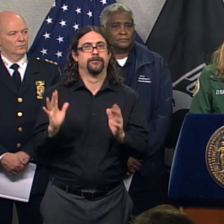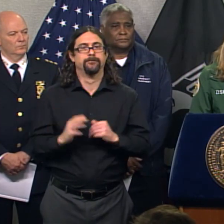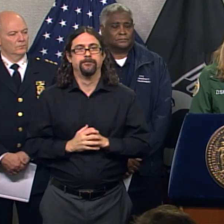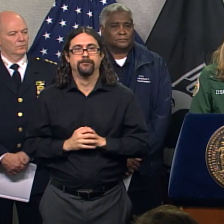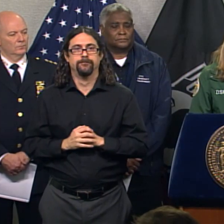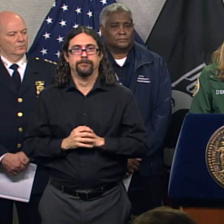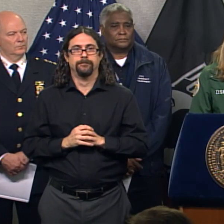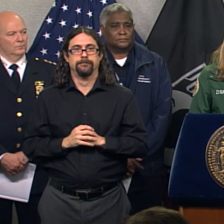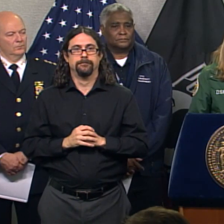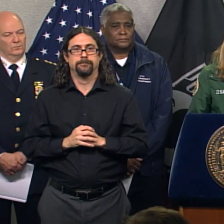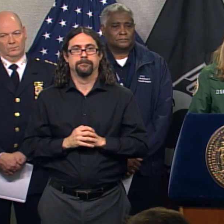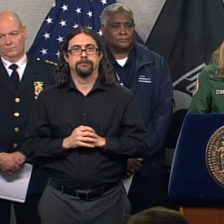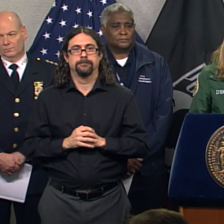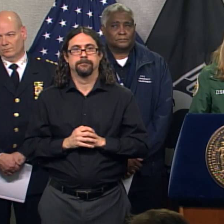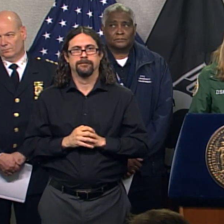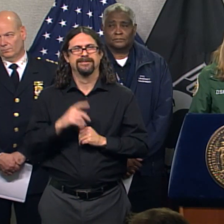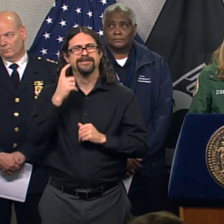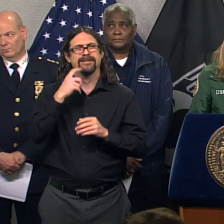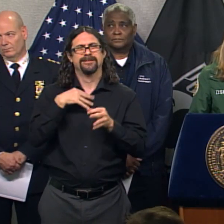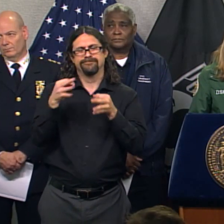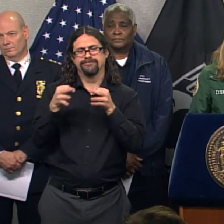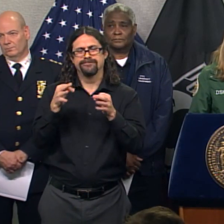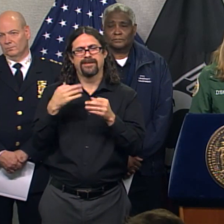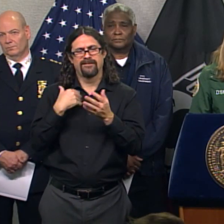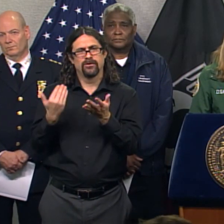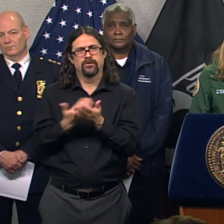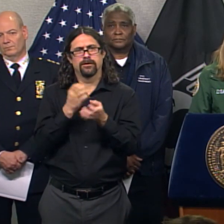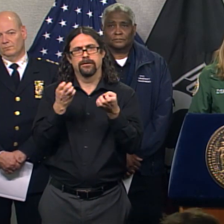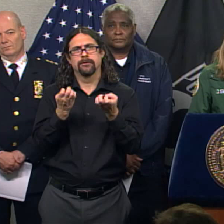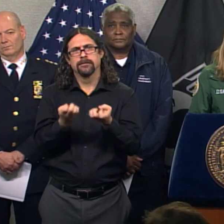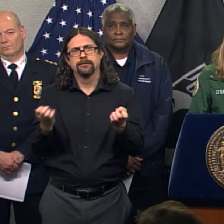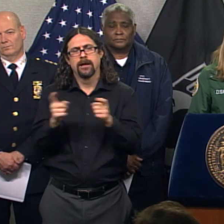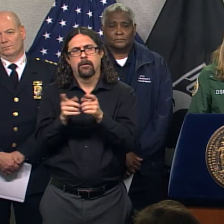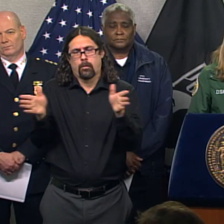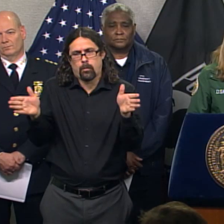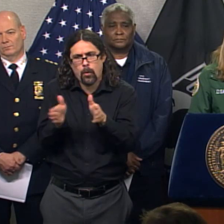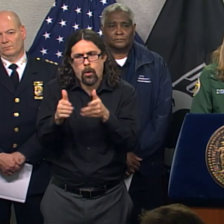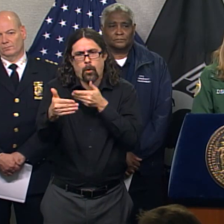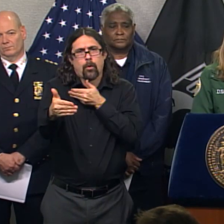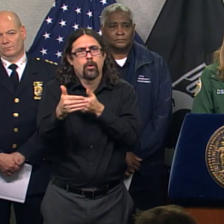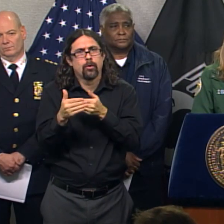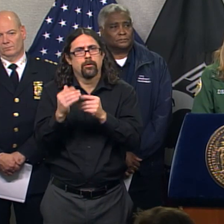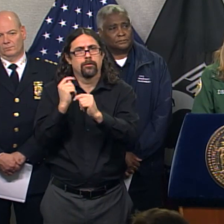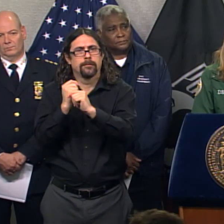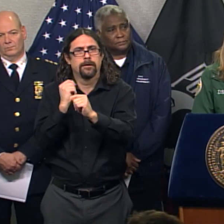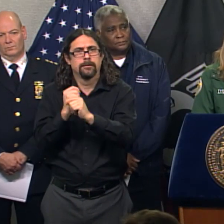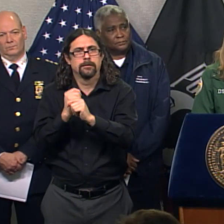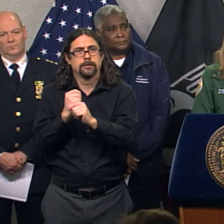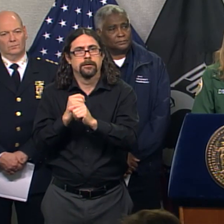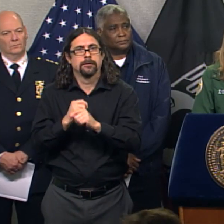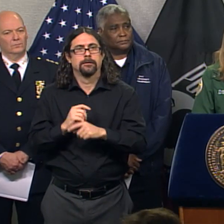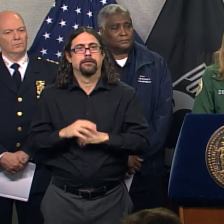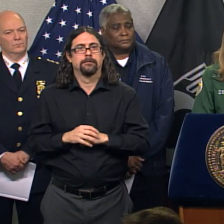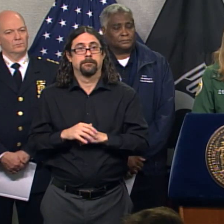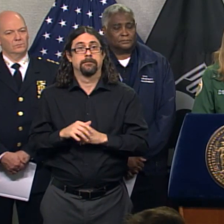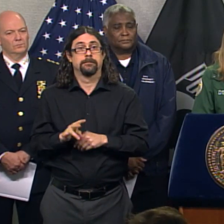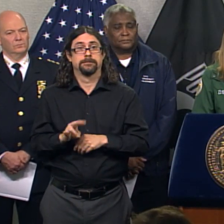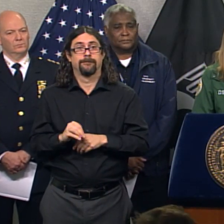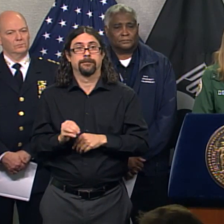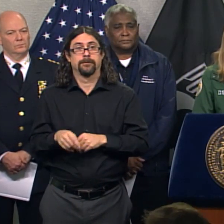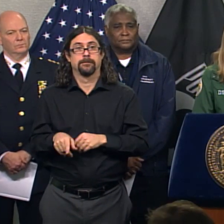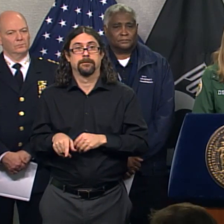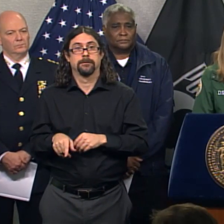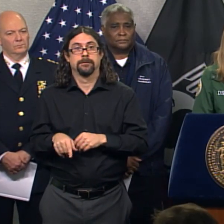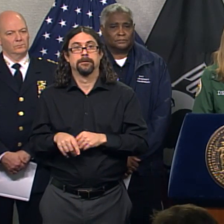over 90% in the last, since 7 a.m. But I'm going to say, if you got hit at 7 a.m., you have